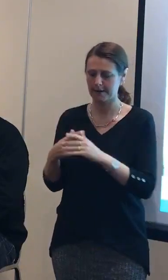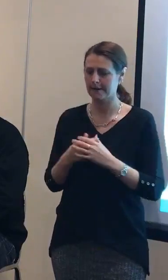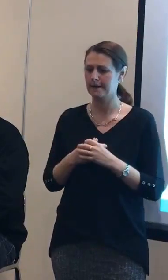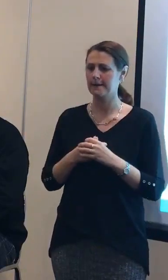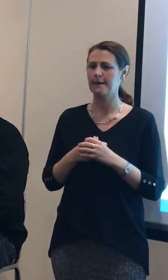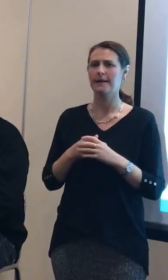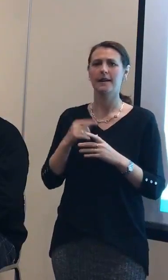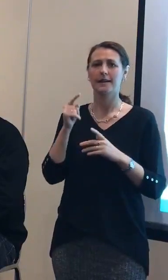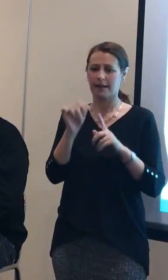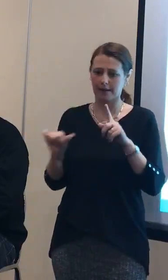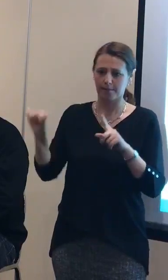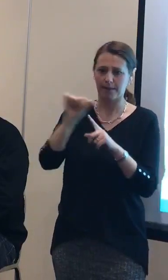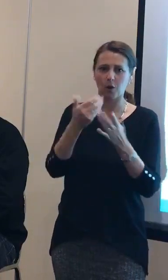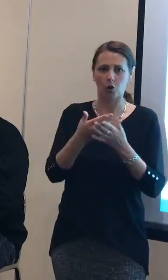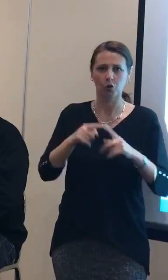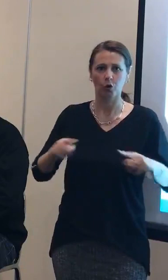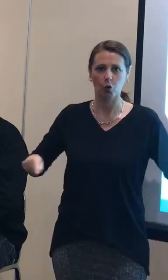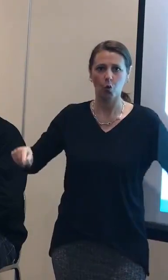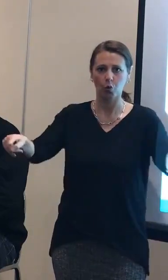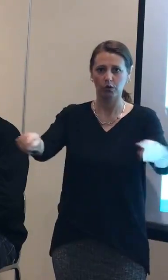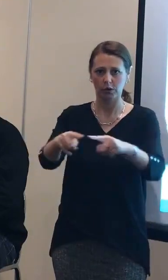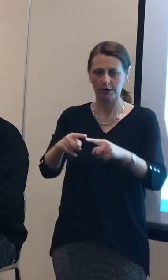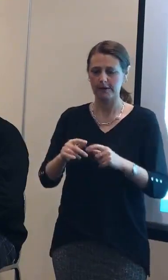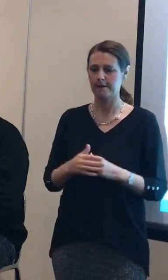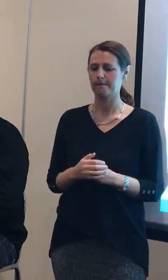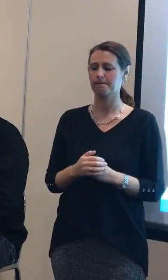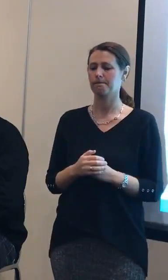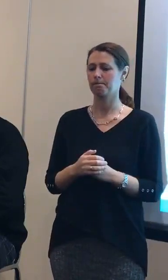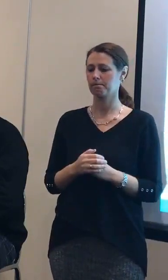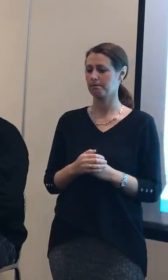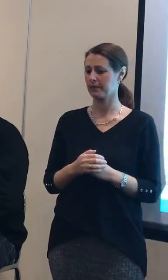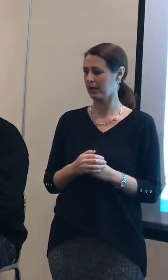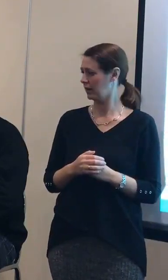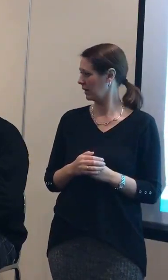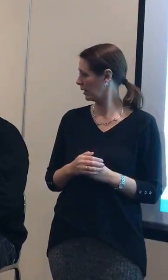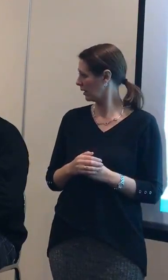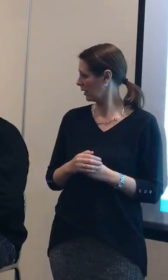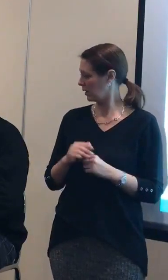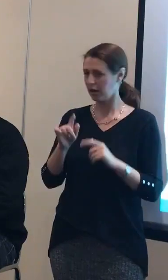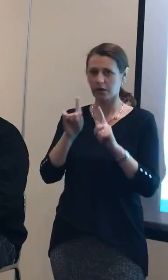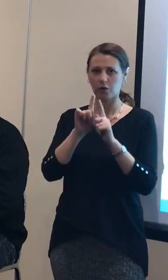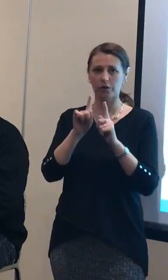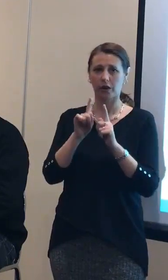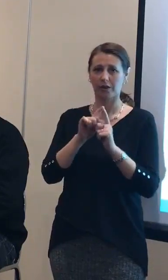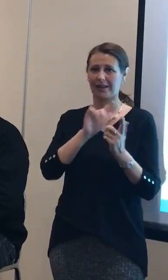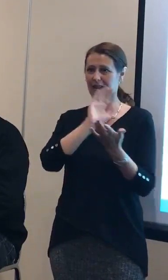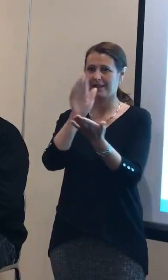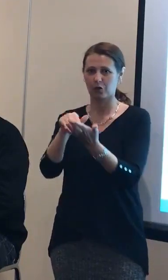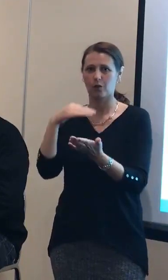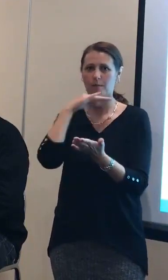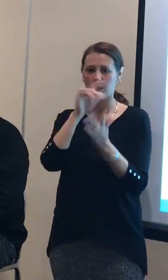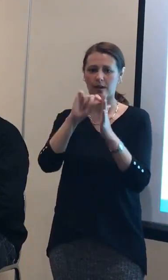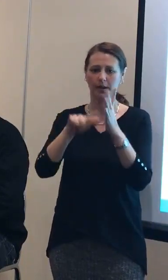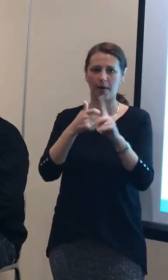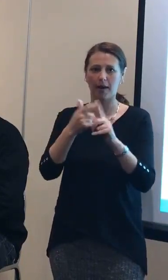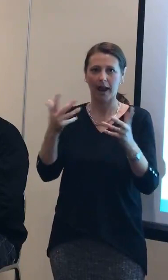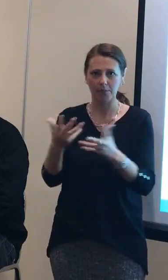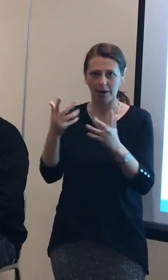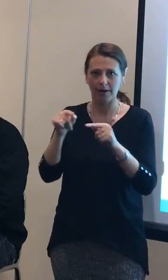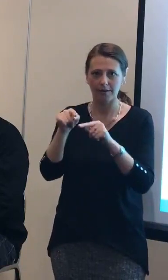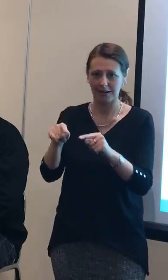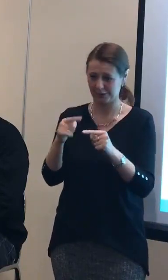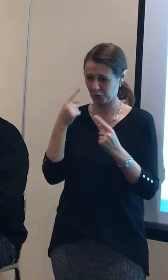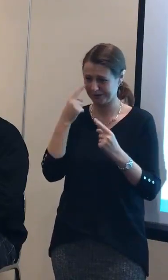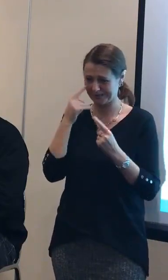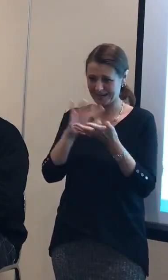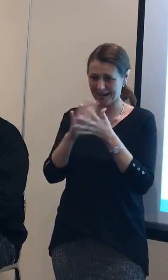get him back onto the court, and then also to then get to Melbourne Park and play there and just see how